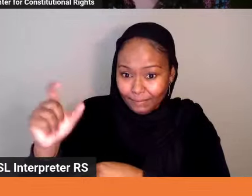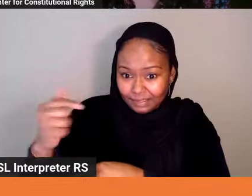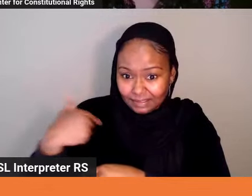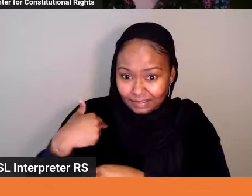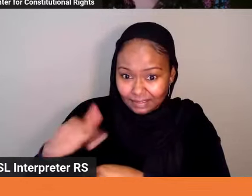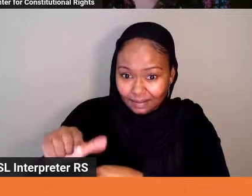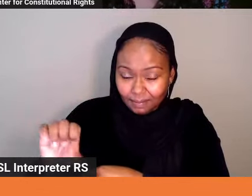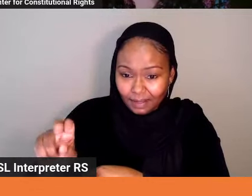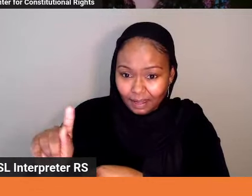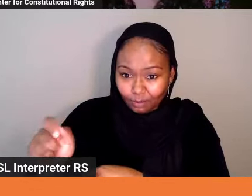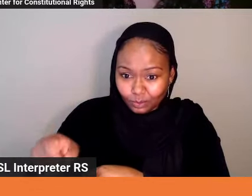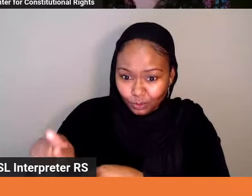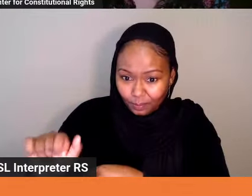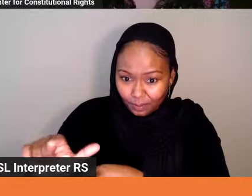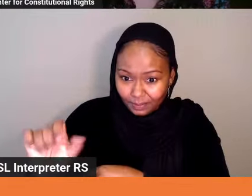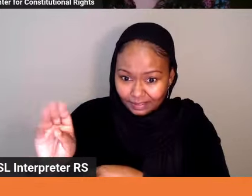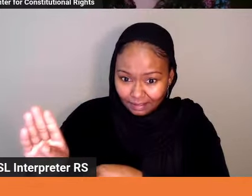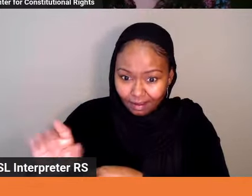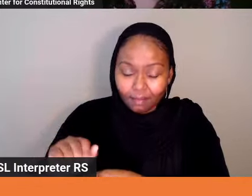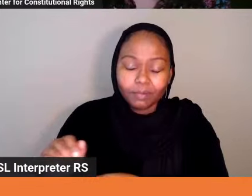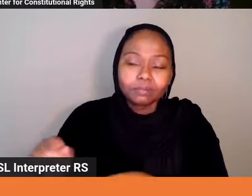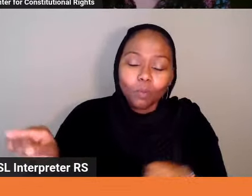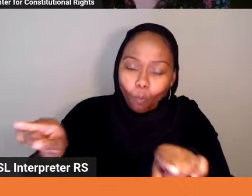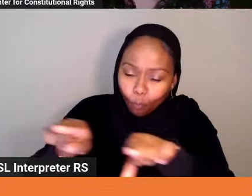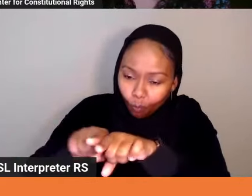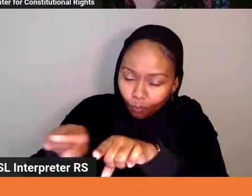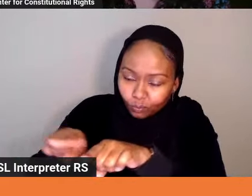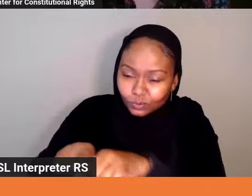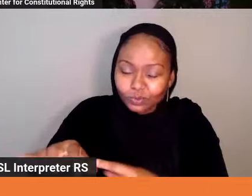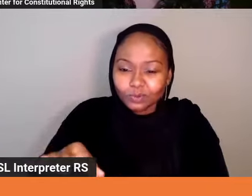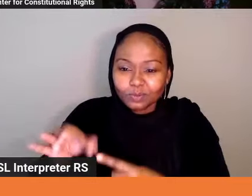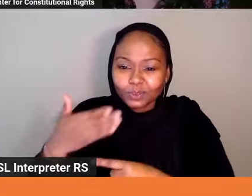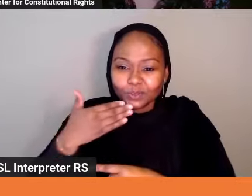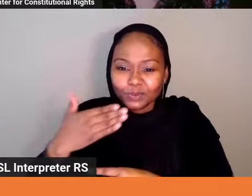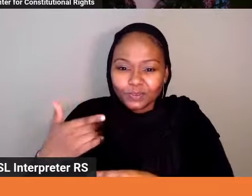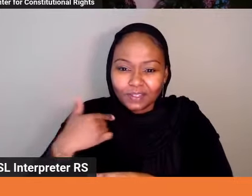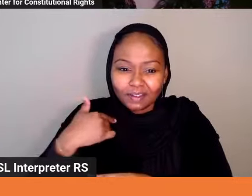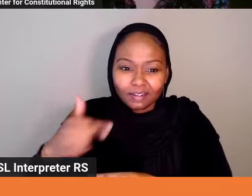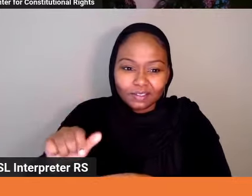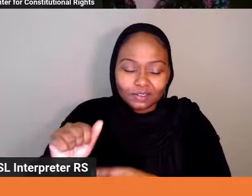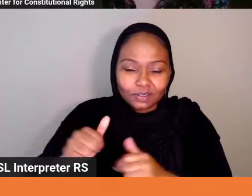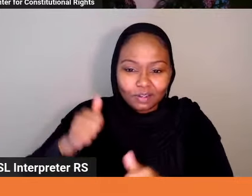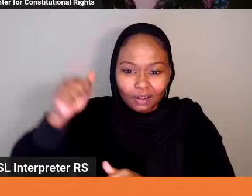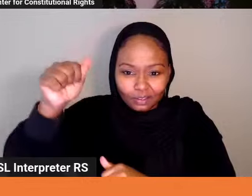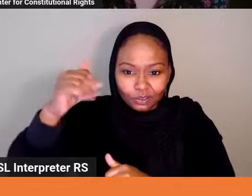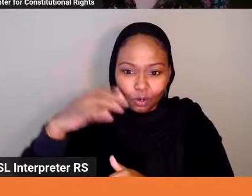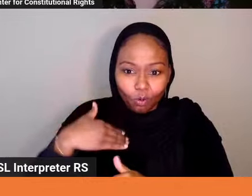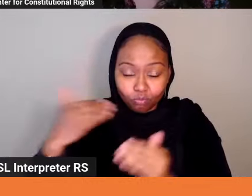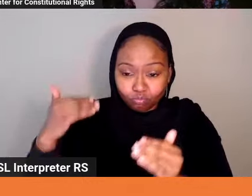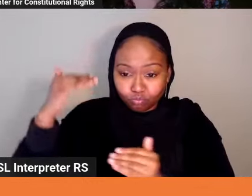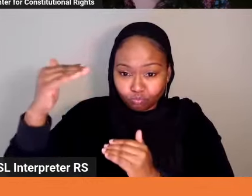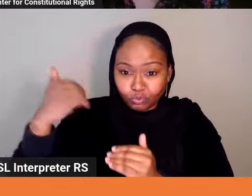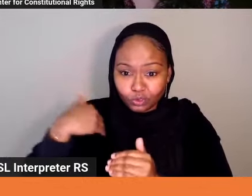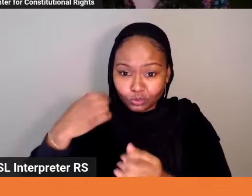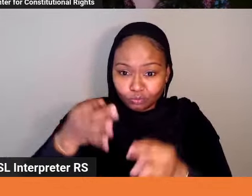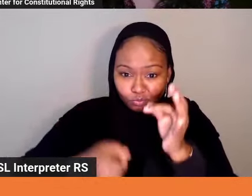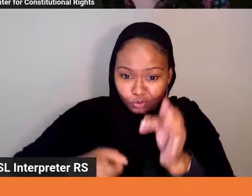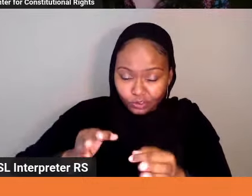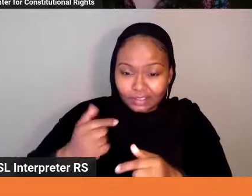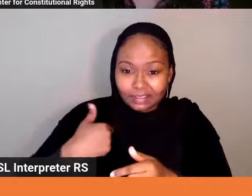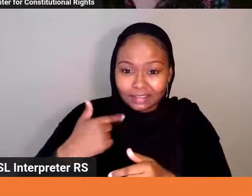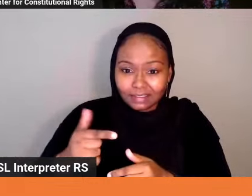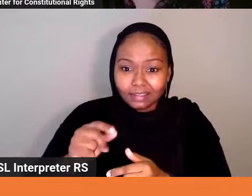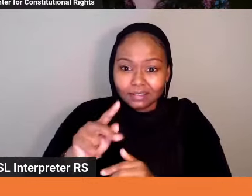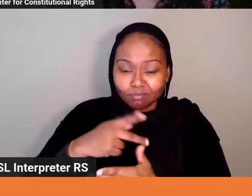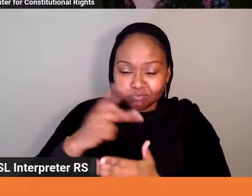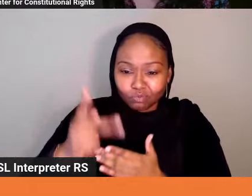addition to CCR and MCL, special thanks and love to the Adela Justice Project for co-sponsoring the webinar and for